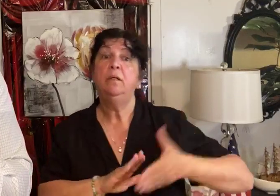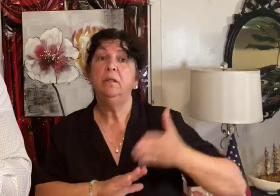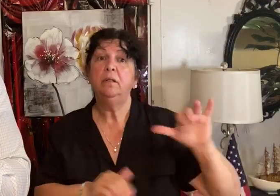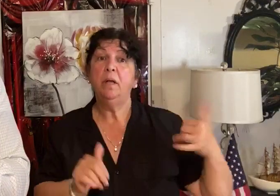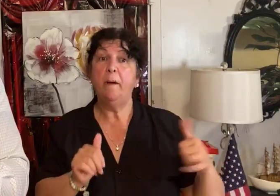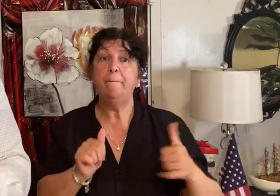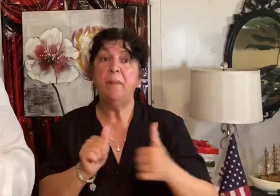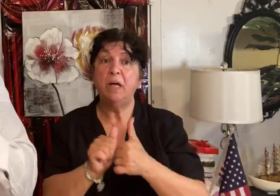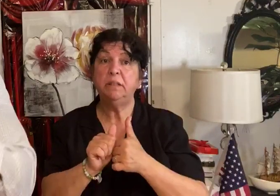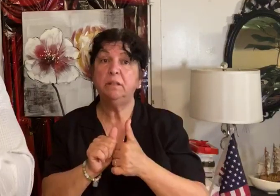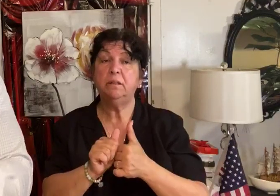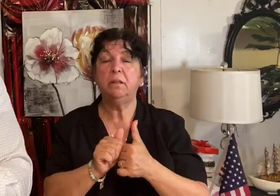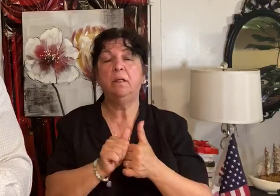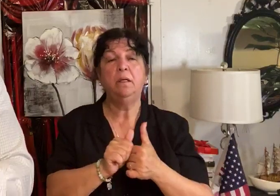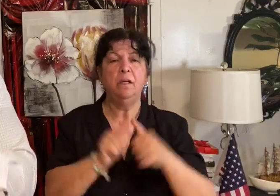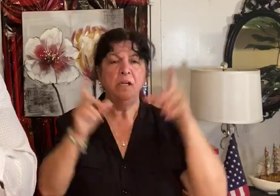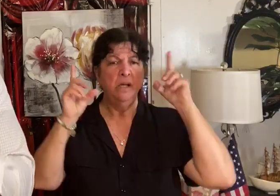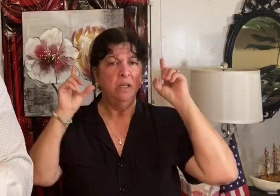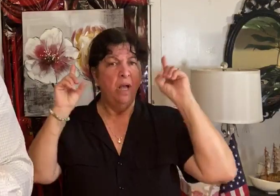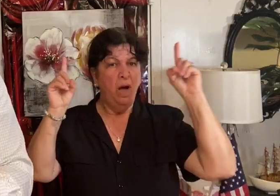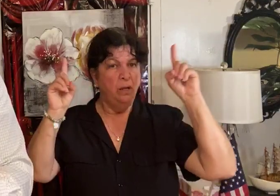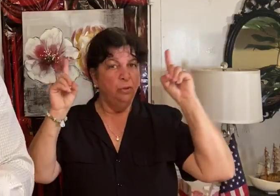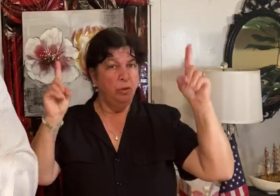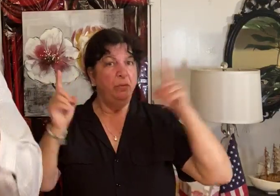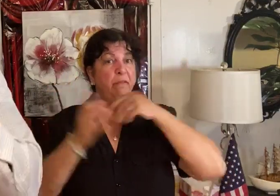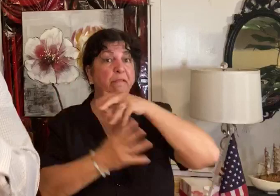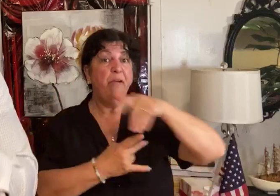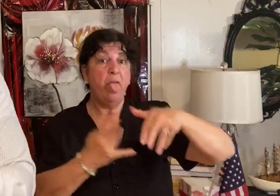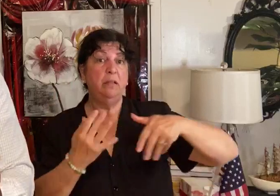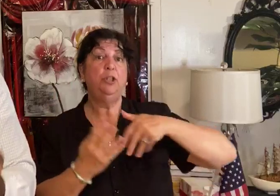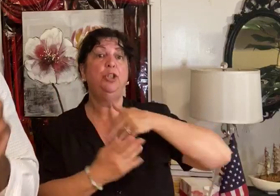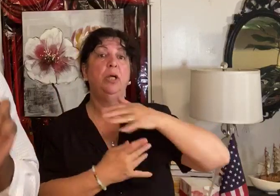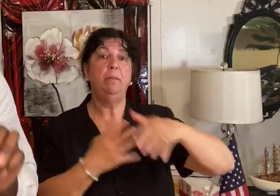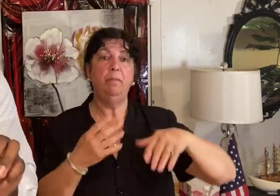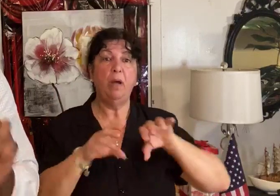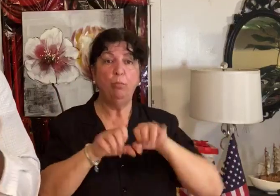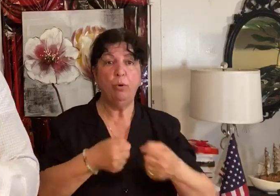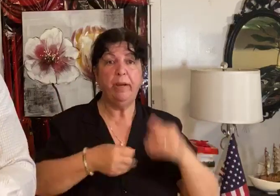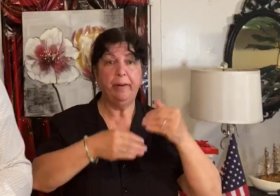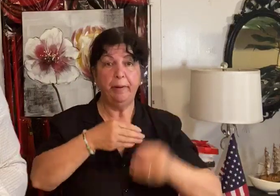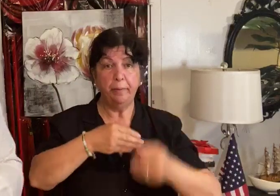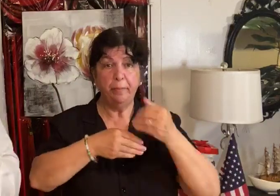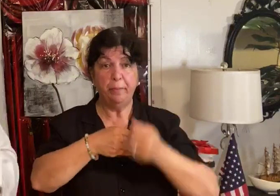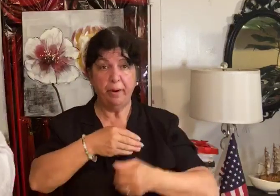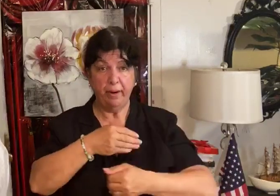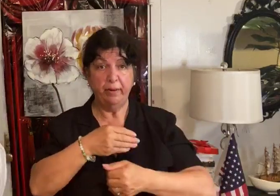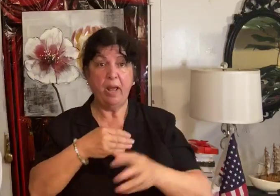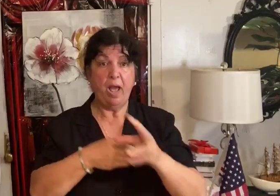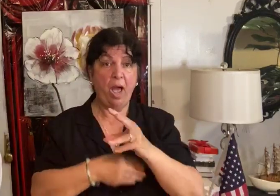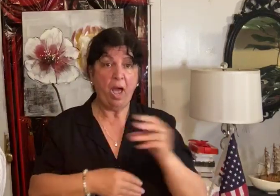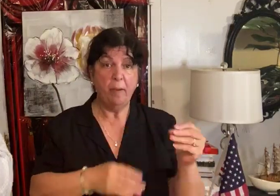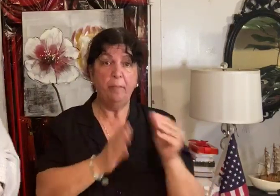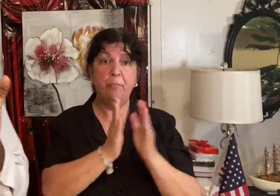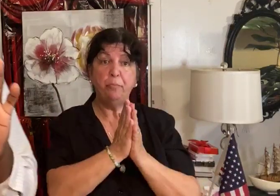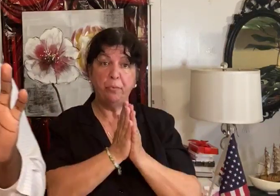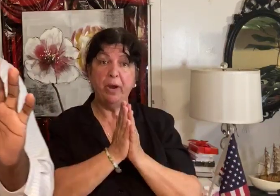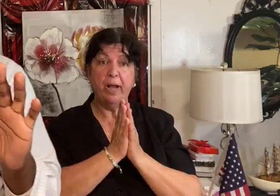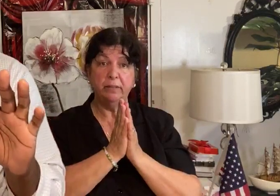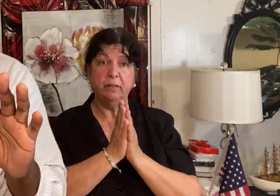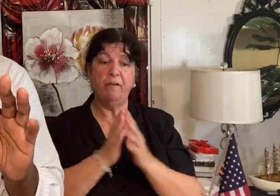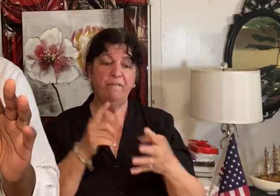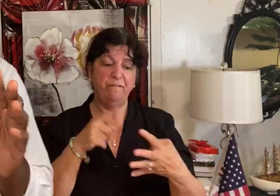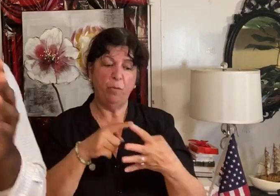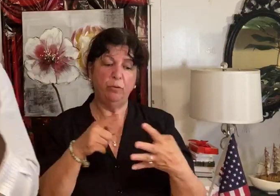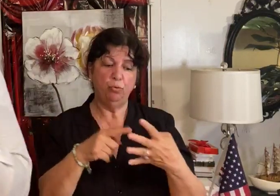the apostles' doctrine and fellowship and in breaking of bread and in prayers. I count four elements